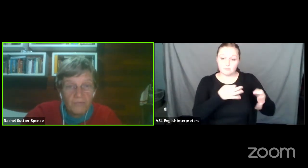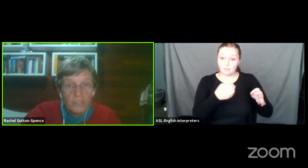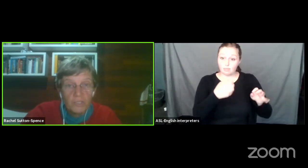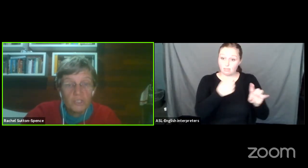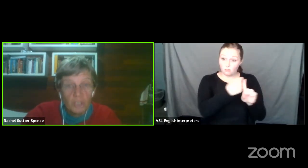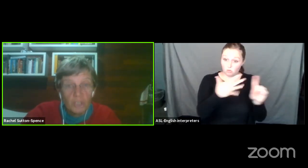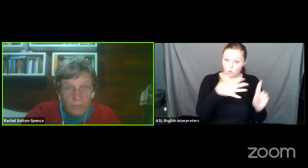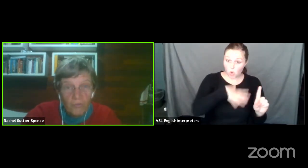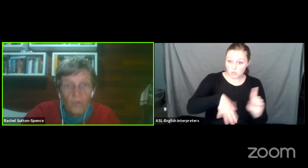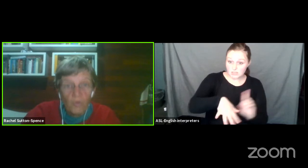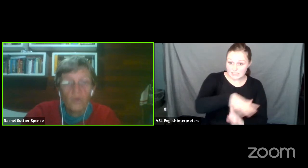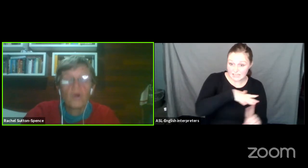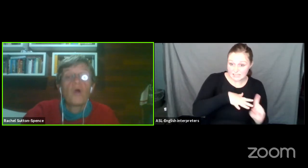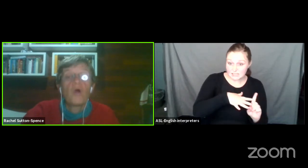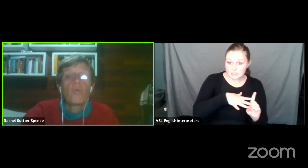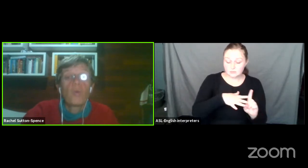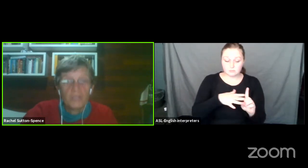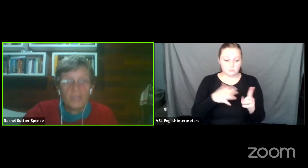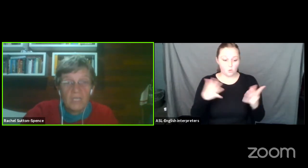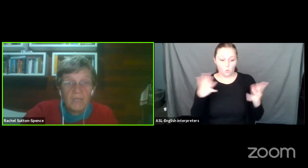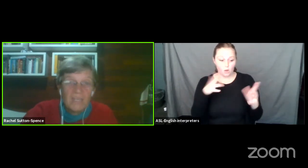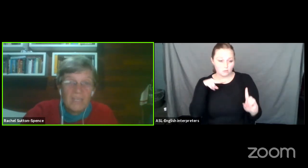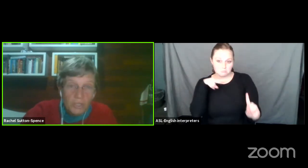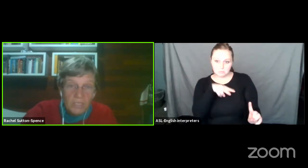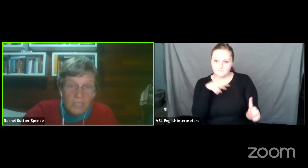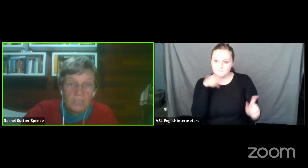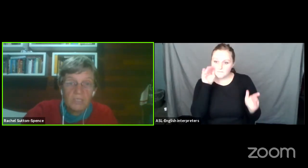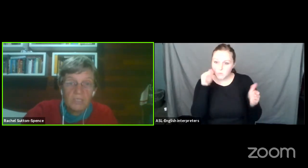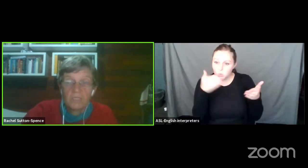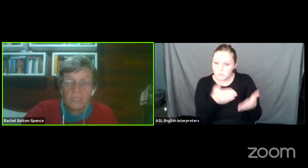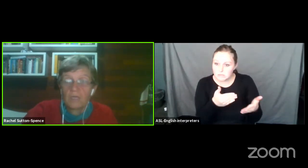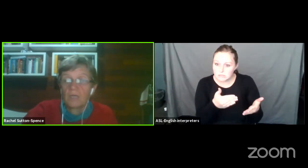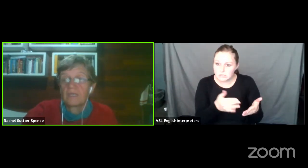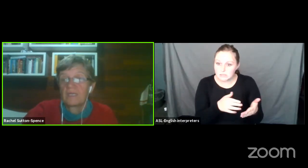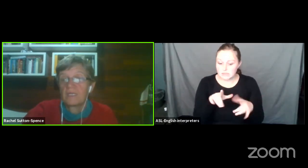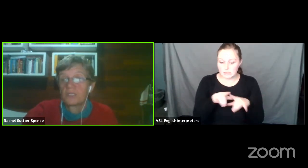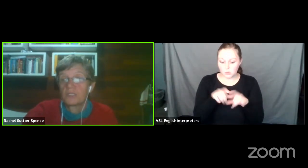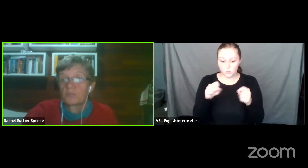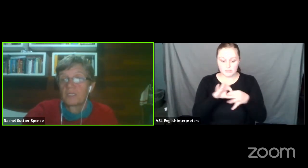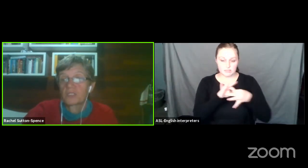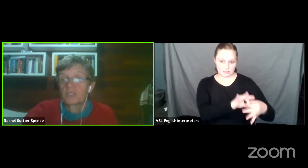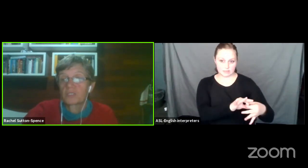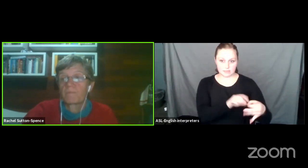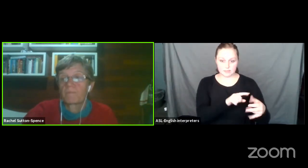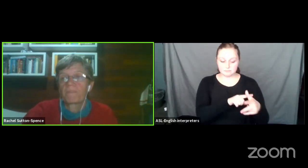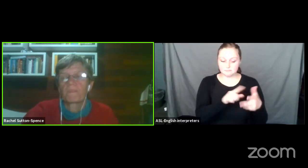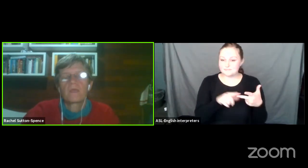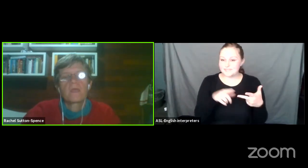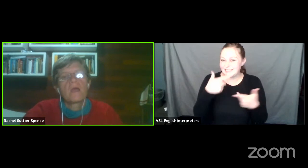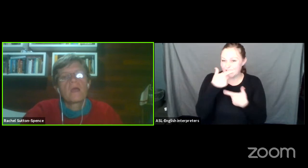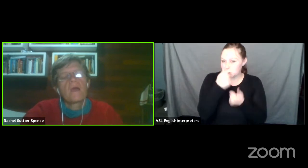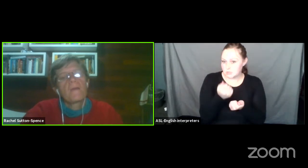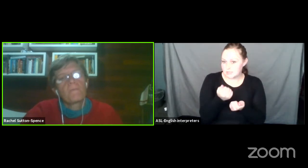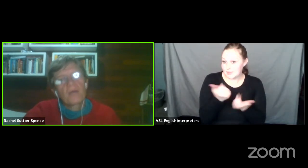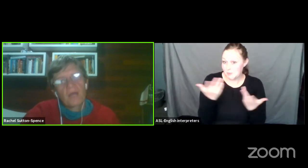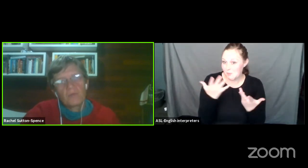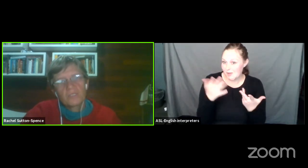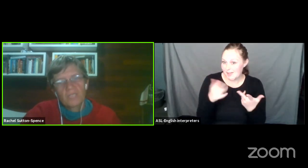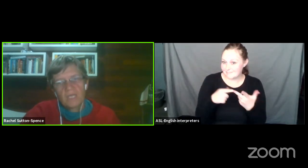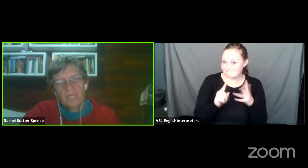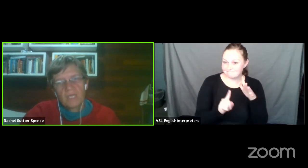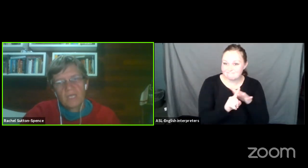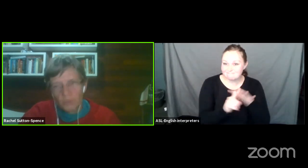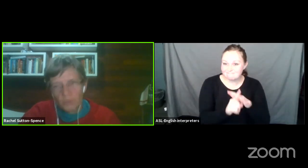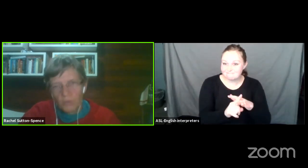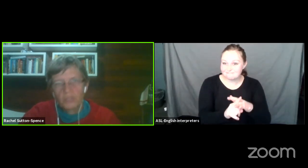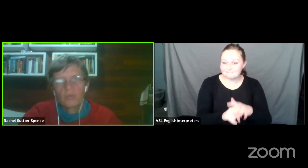linguistic features to look for, what the interesting things are in each piece. But I was